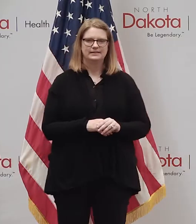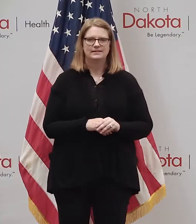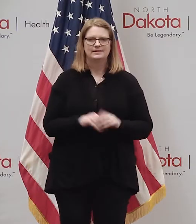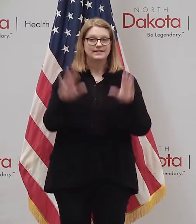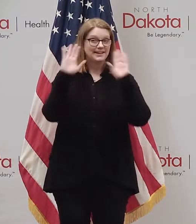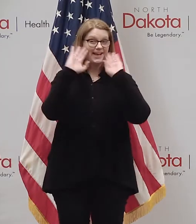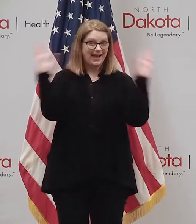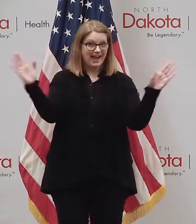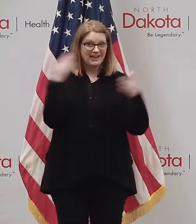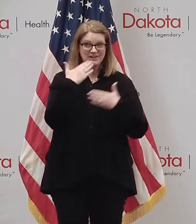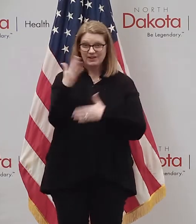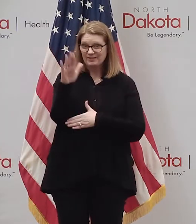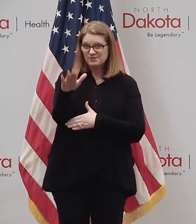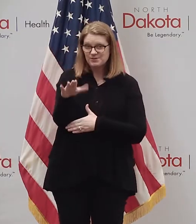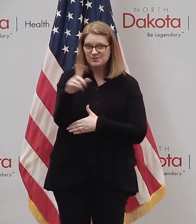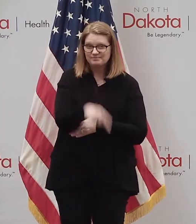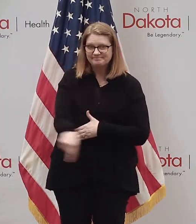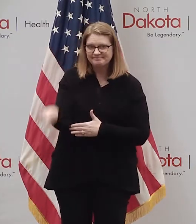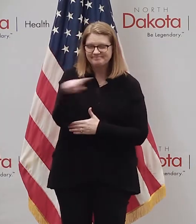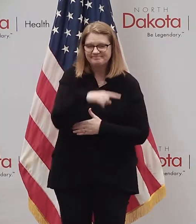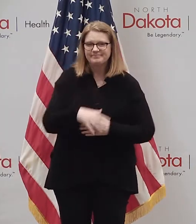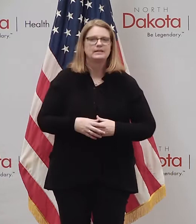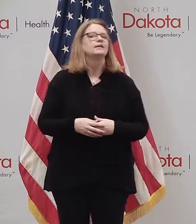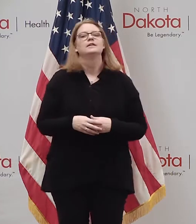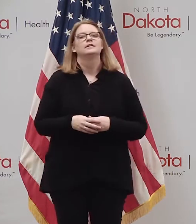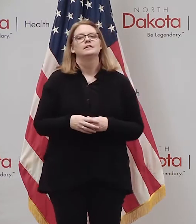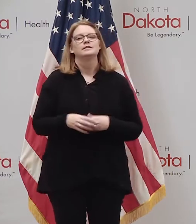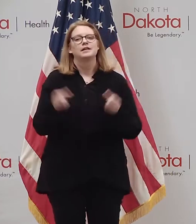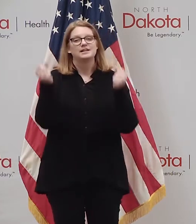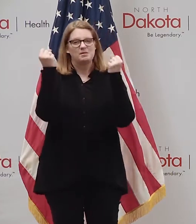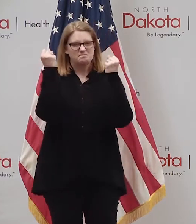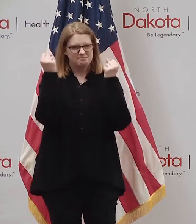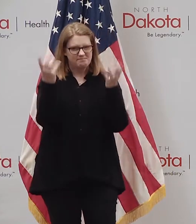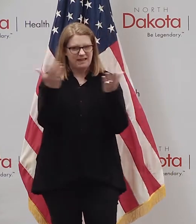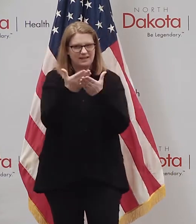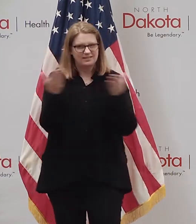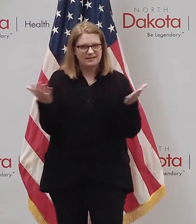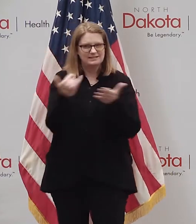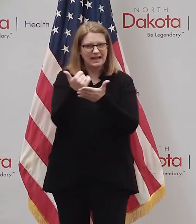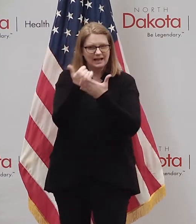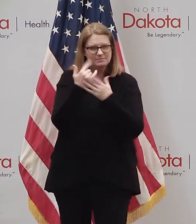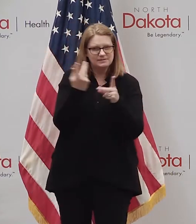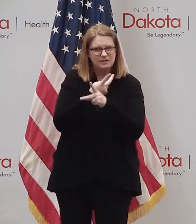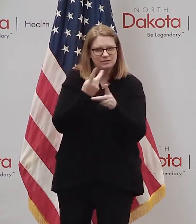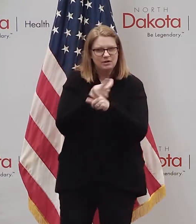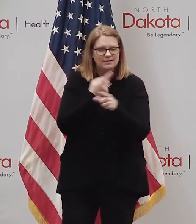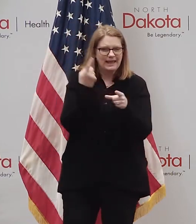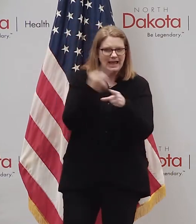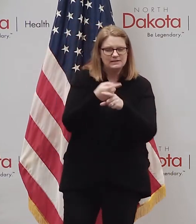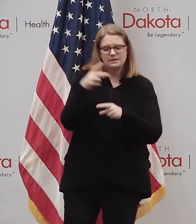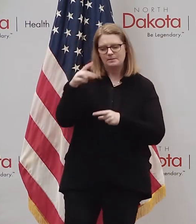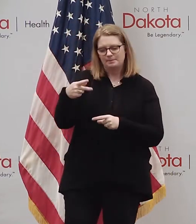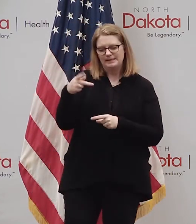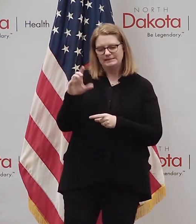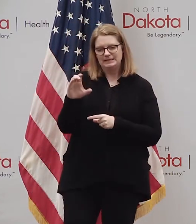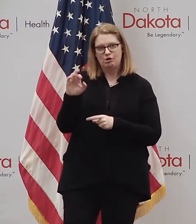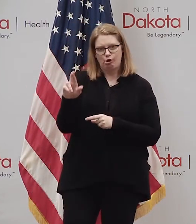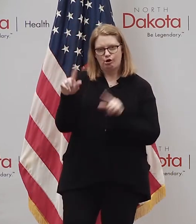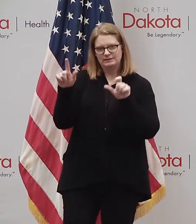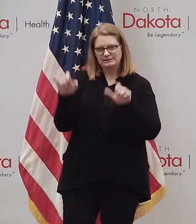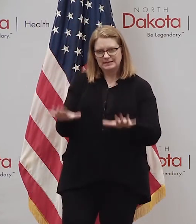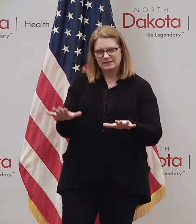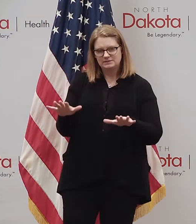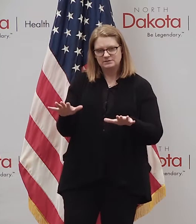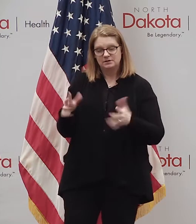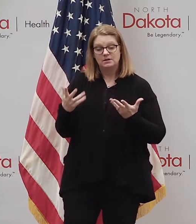Hi, good afternoon, everyone. There are a lot of factors that help us determine the accuracy of PCR tests, and in